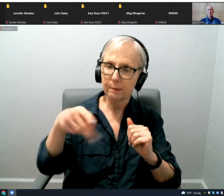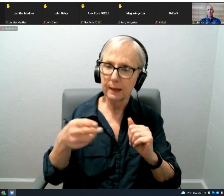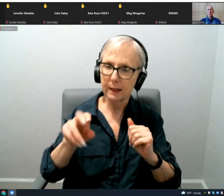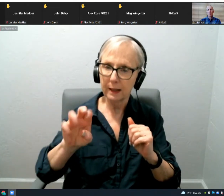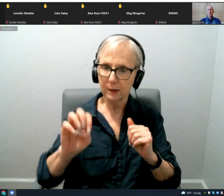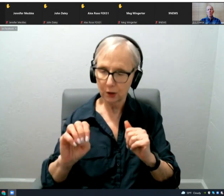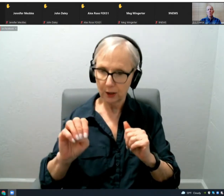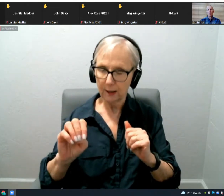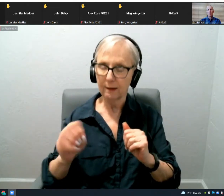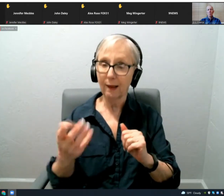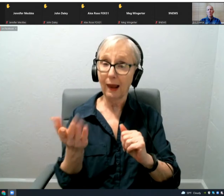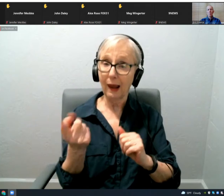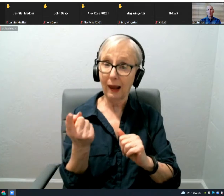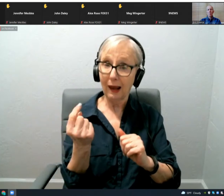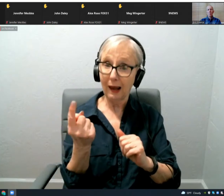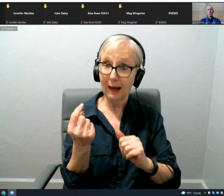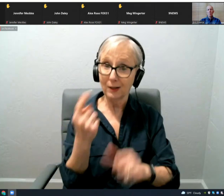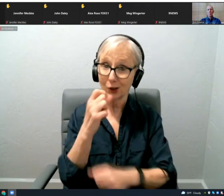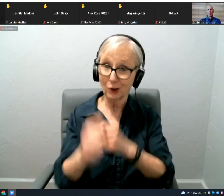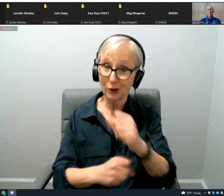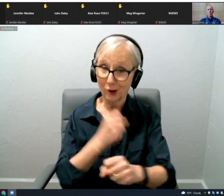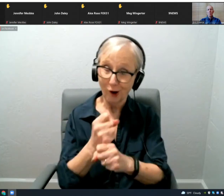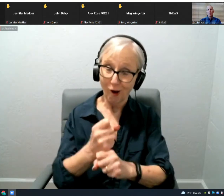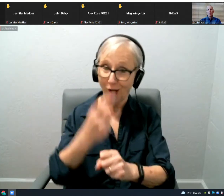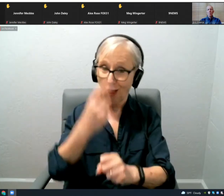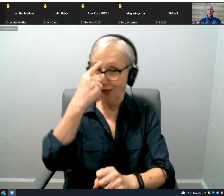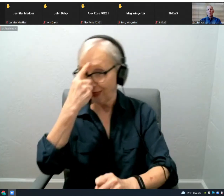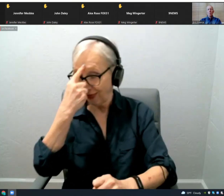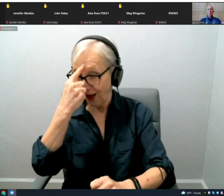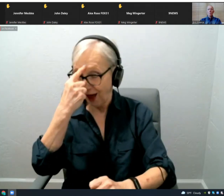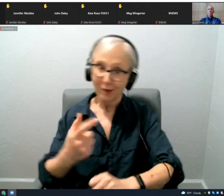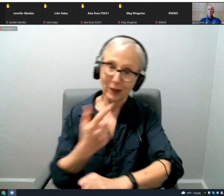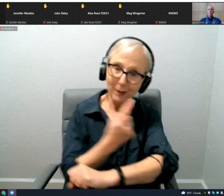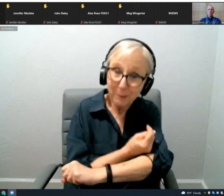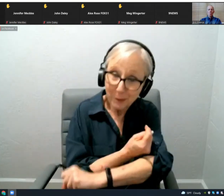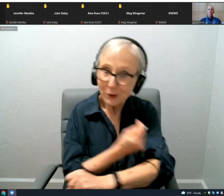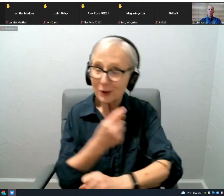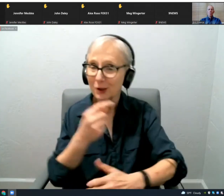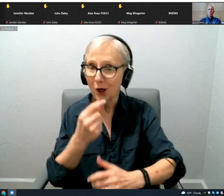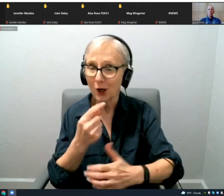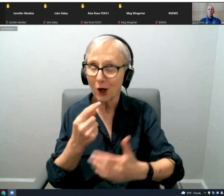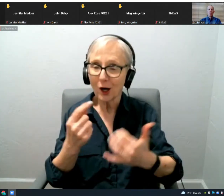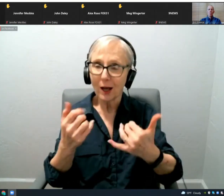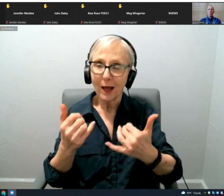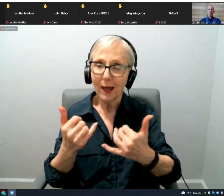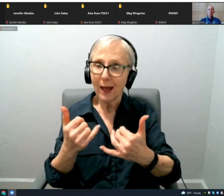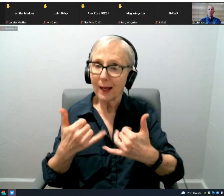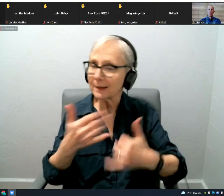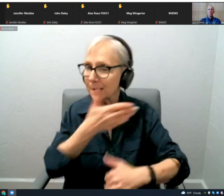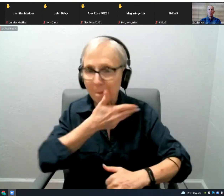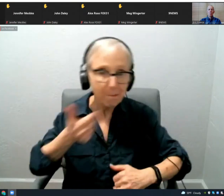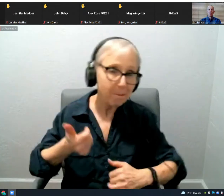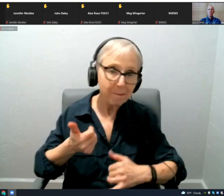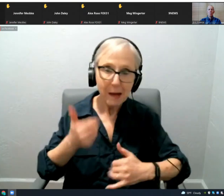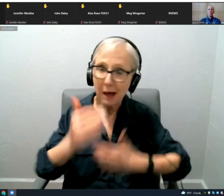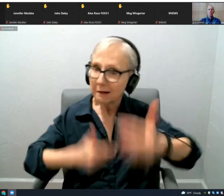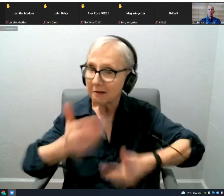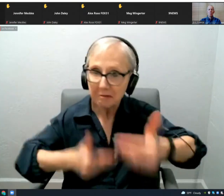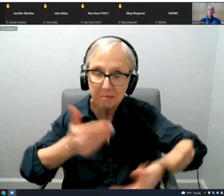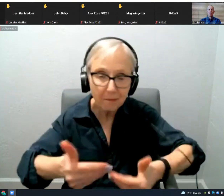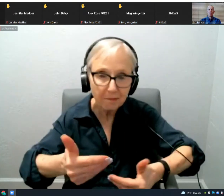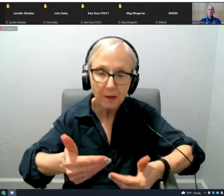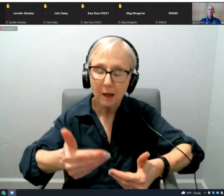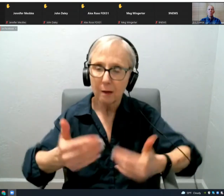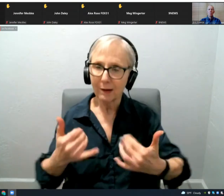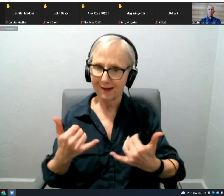last year, talking about light at the end of the tunnel. Vaccine had been out, cases were down. What makes this anniversary, the tone of